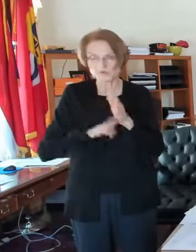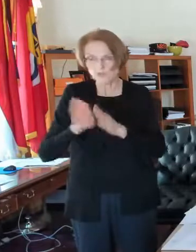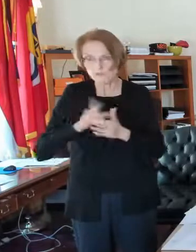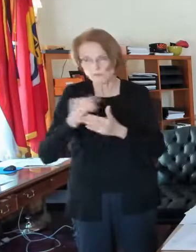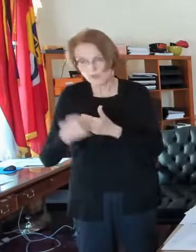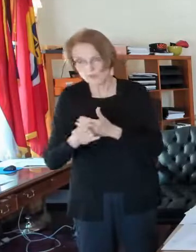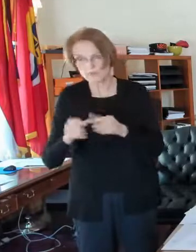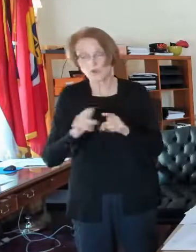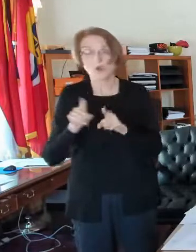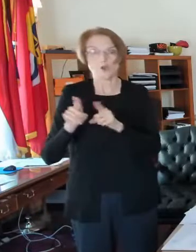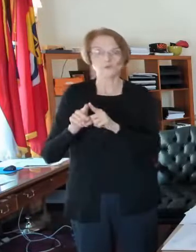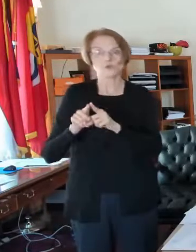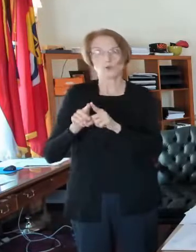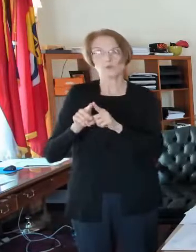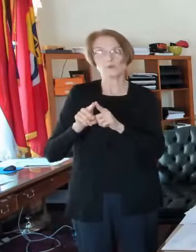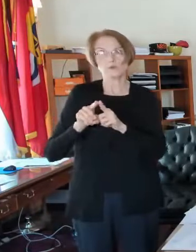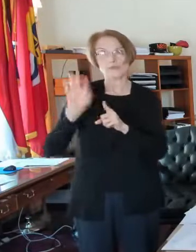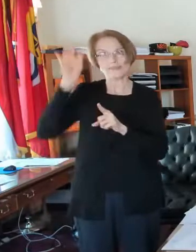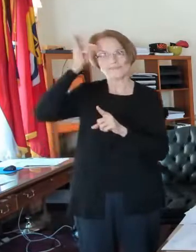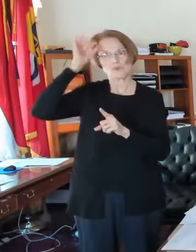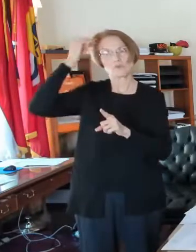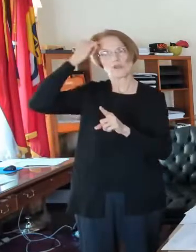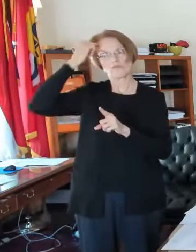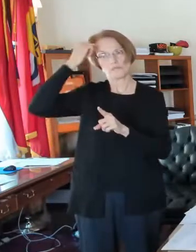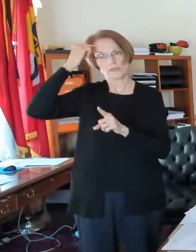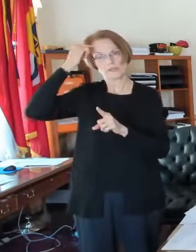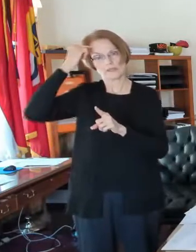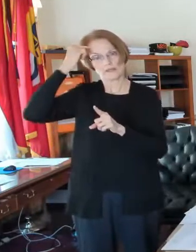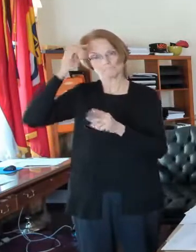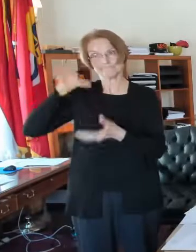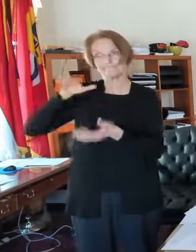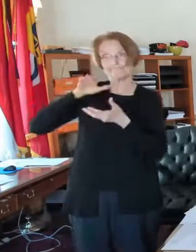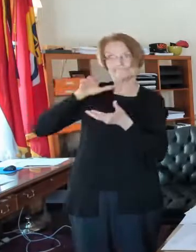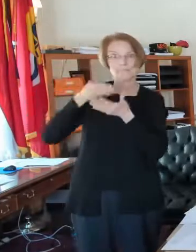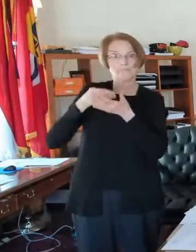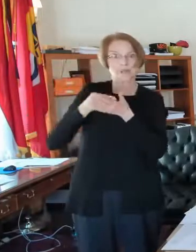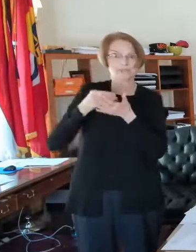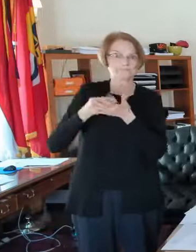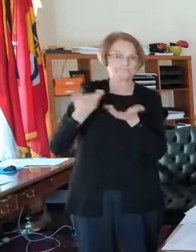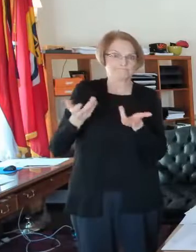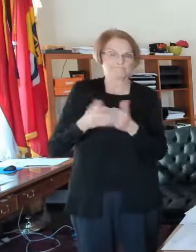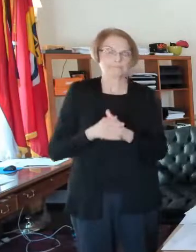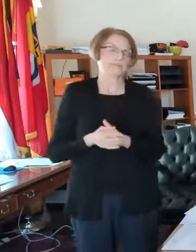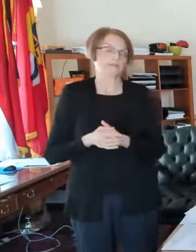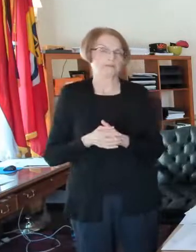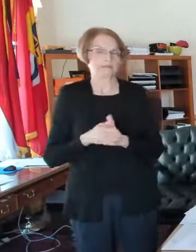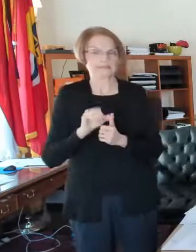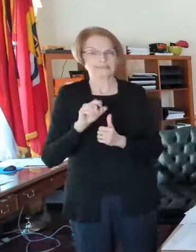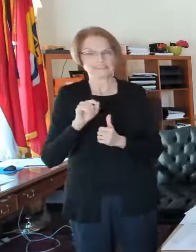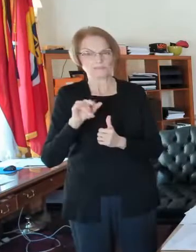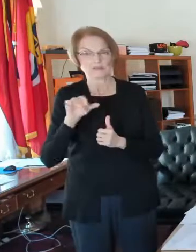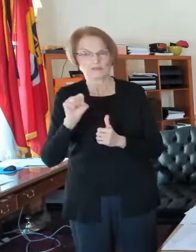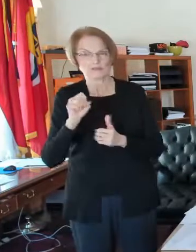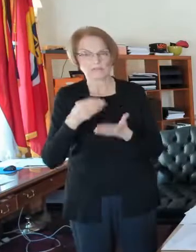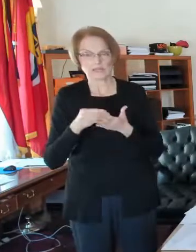some stimulus from the federal government. So I'm optimistic about next year in terms